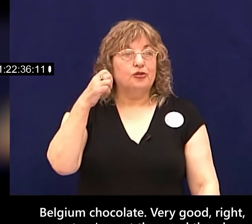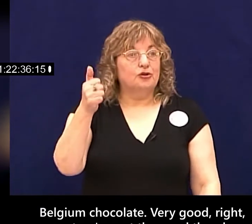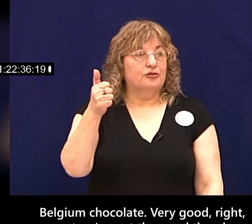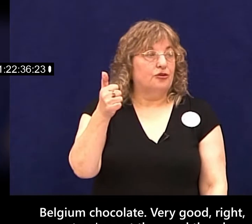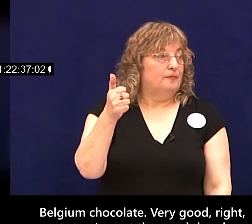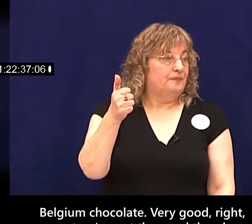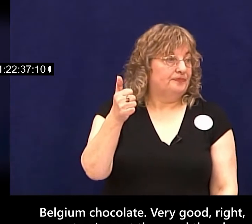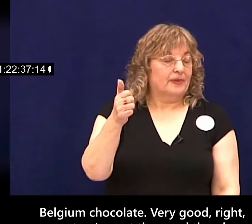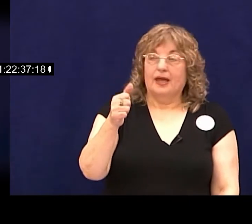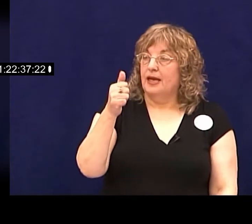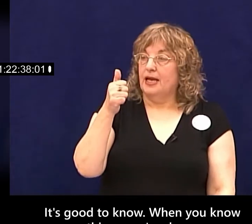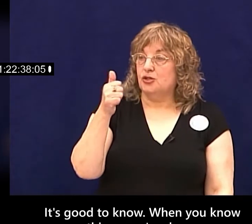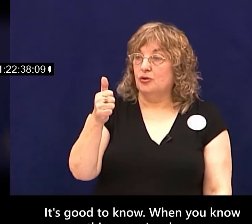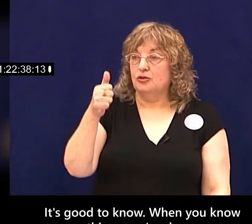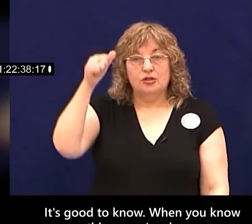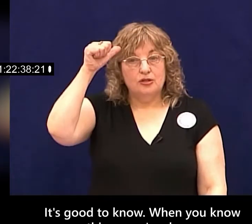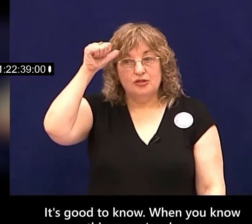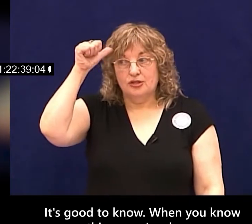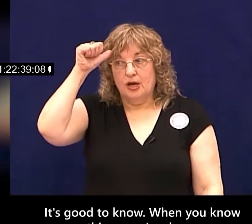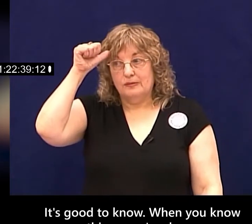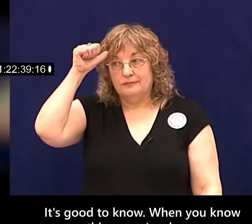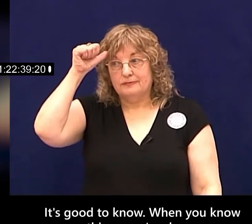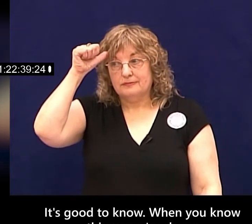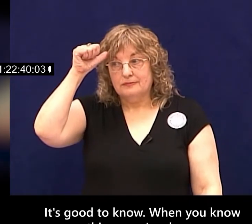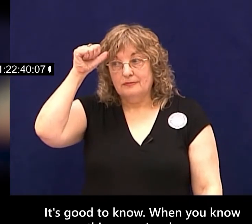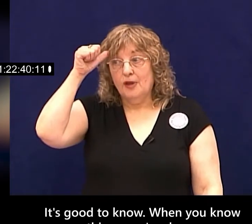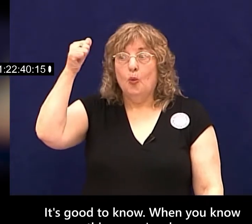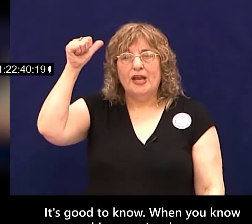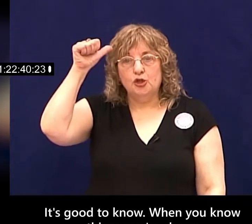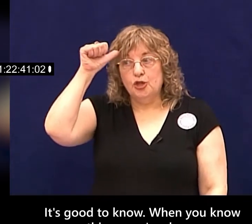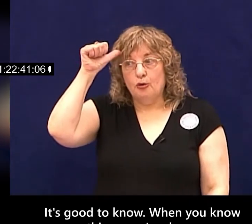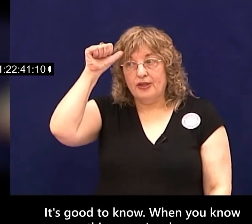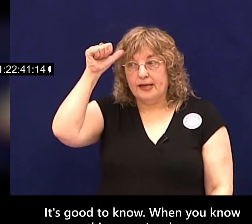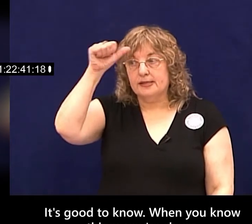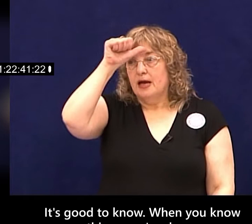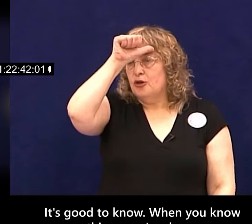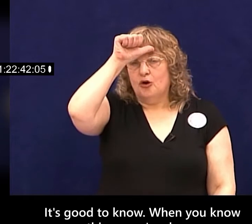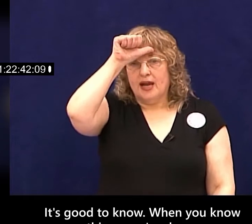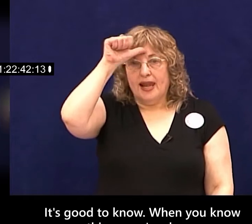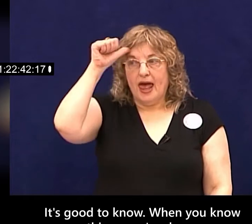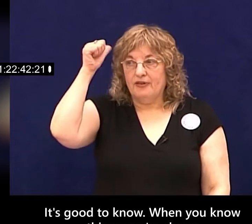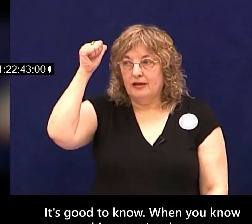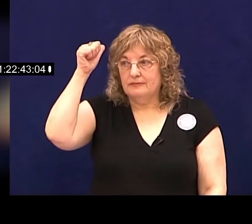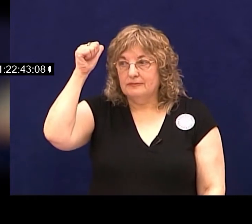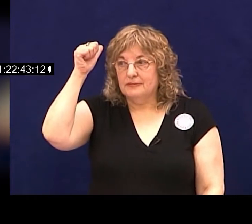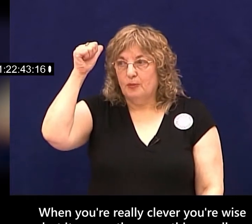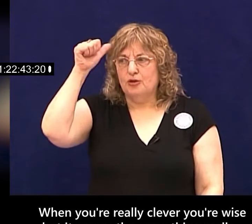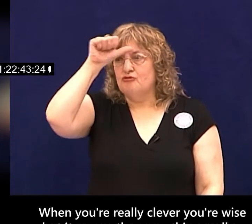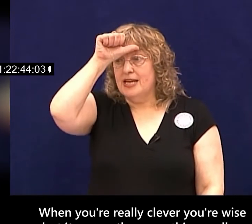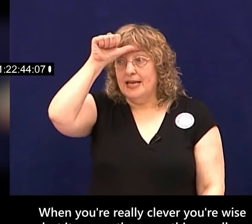good thumb. It's good to know. When you know things, you're clever. When you're really